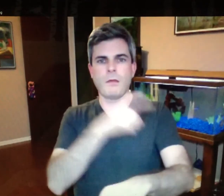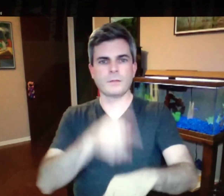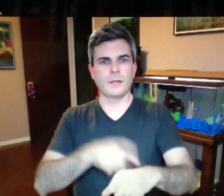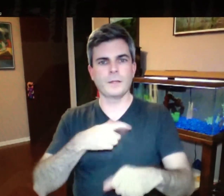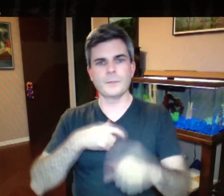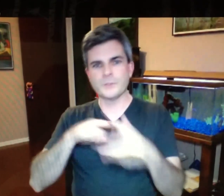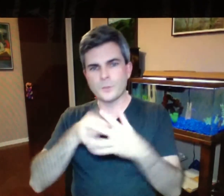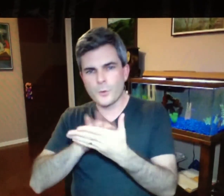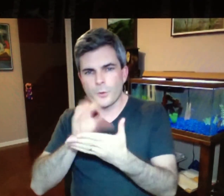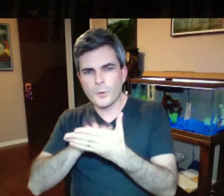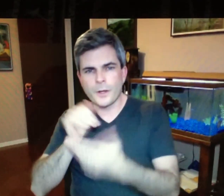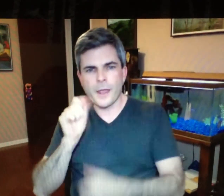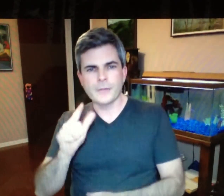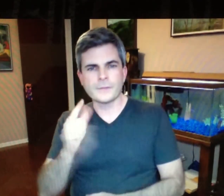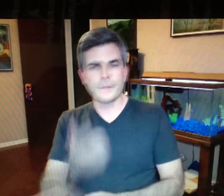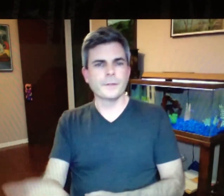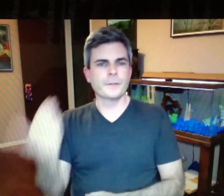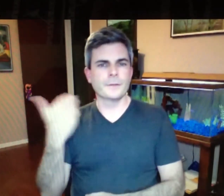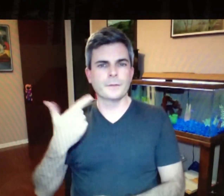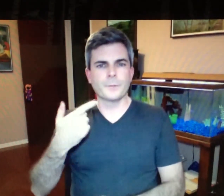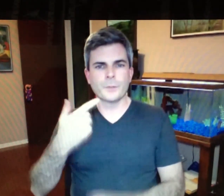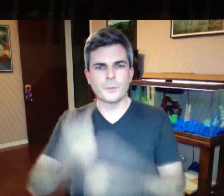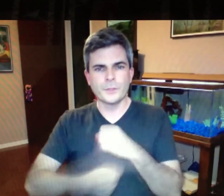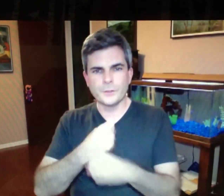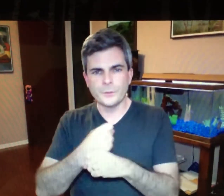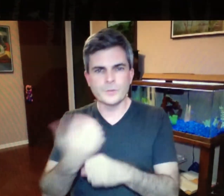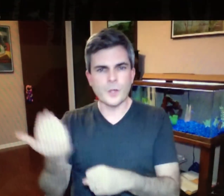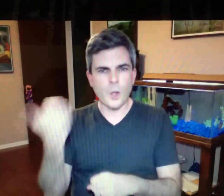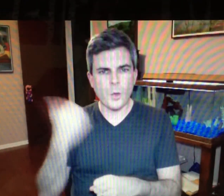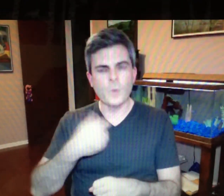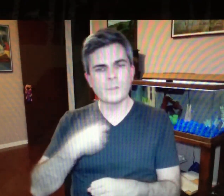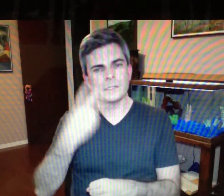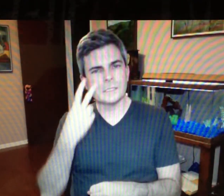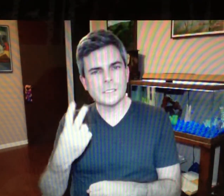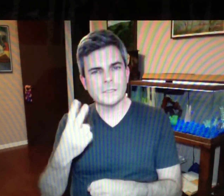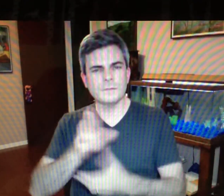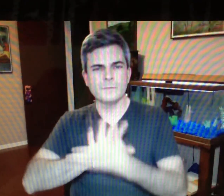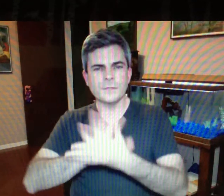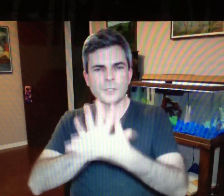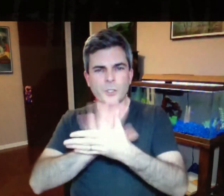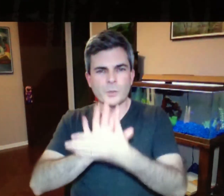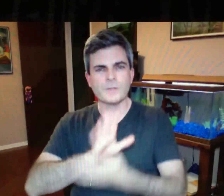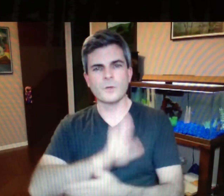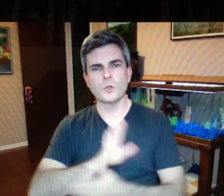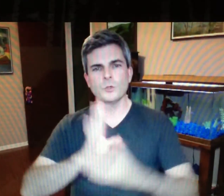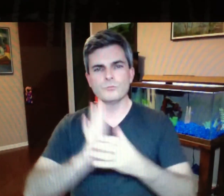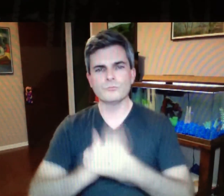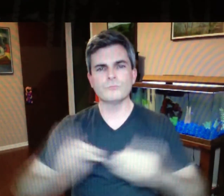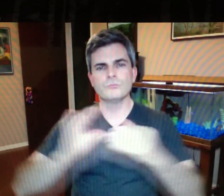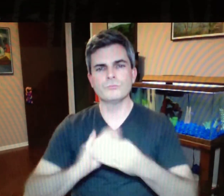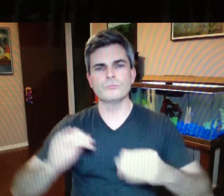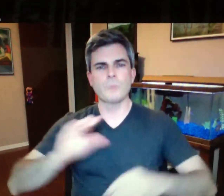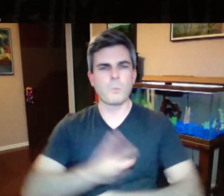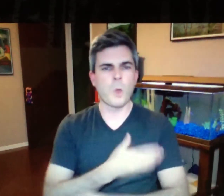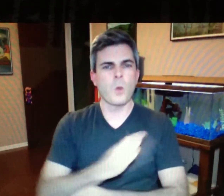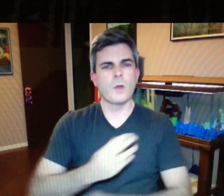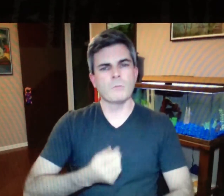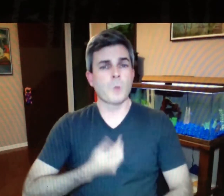Deaf people have looked up to her for a very long time. For about 21 years ago, I saw one of her video